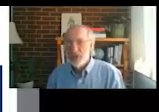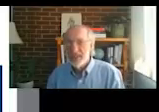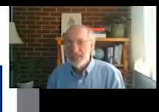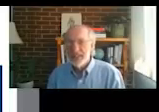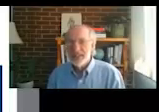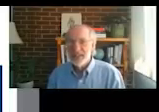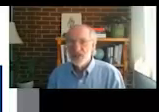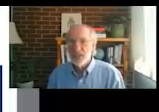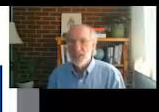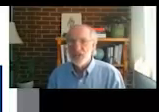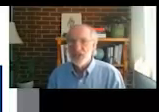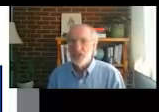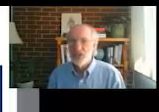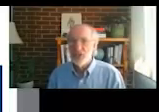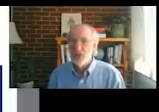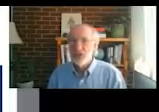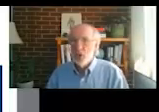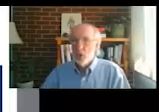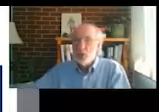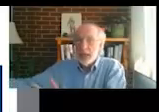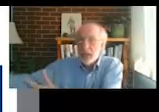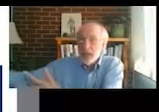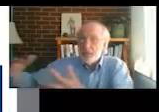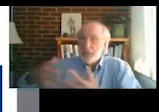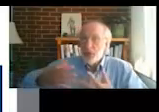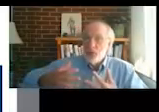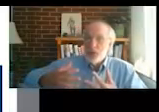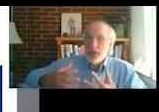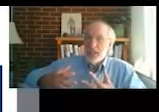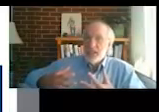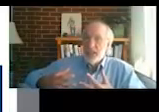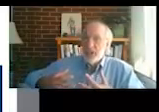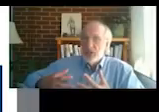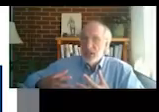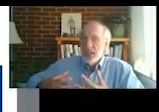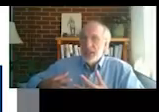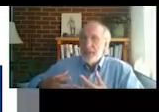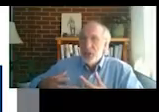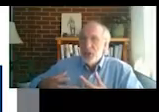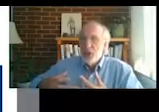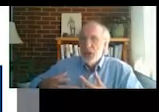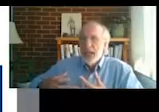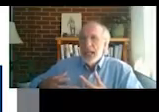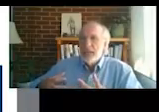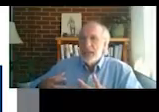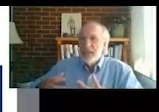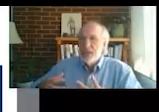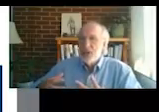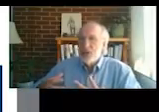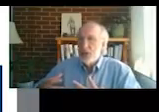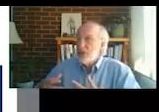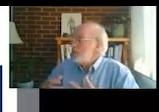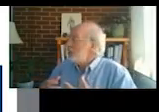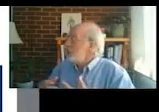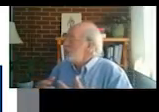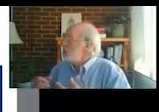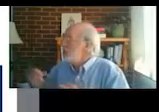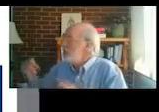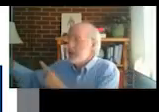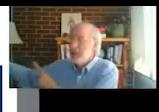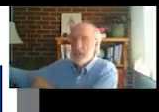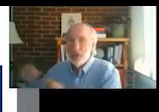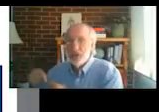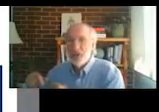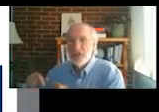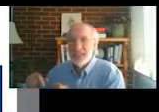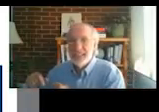You should see in this situation the student readily approaching the adult. If you have a condition where the child looks for